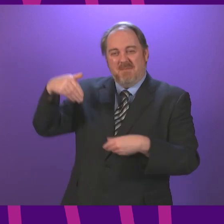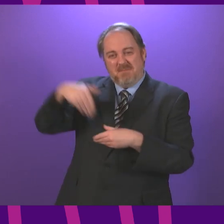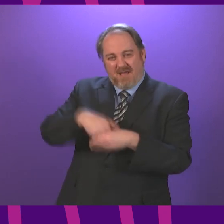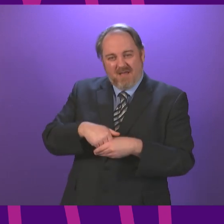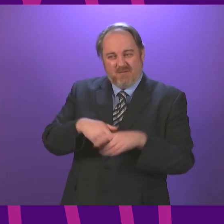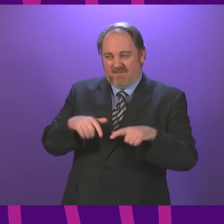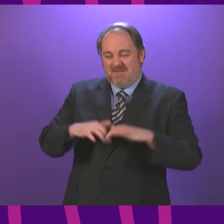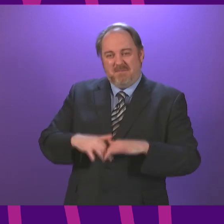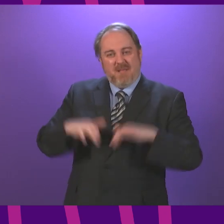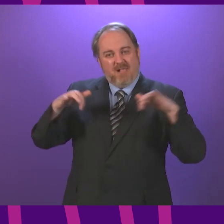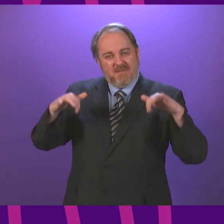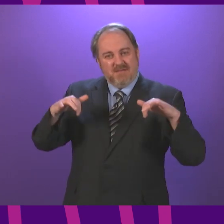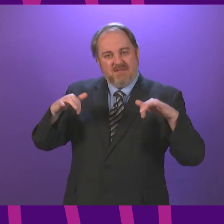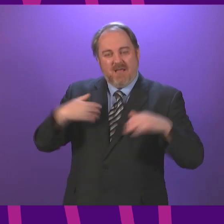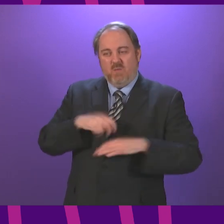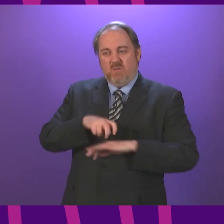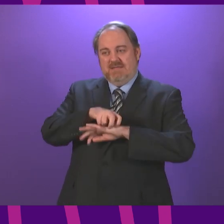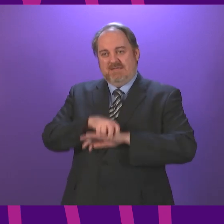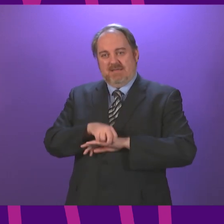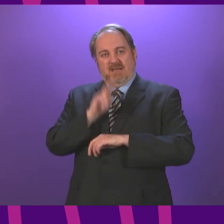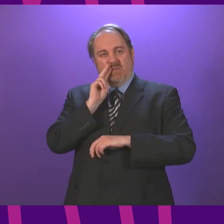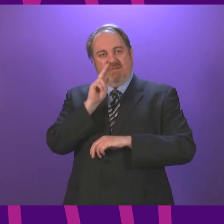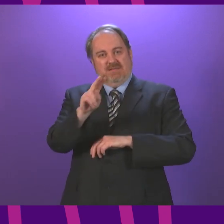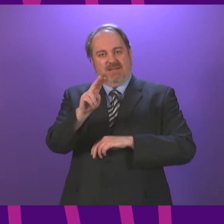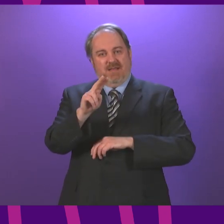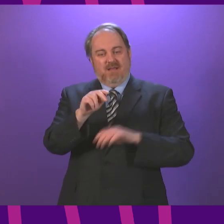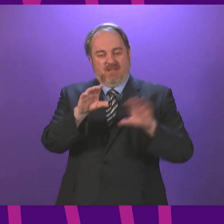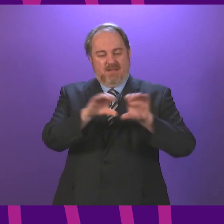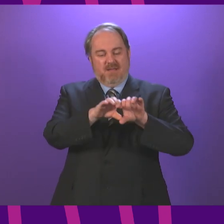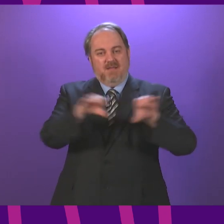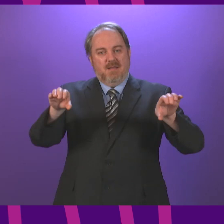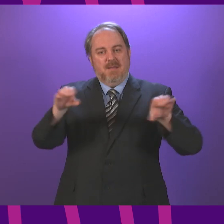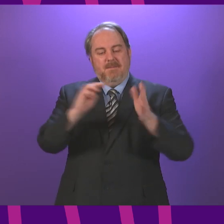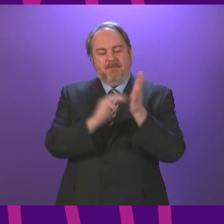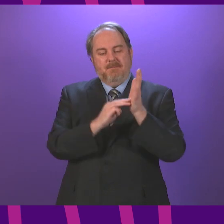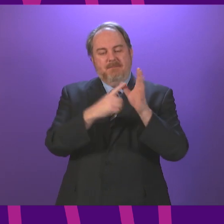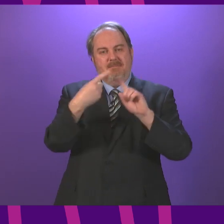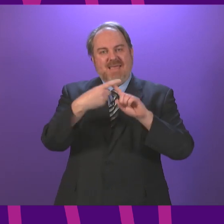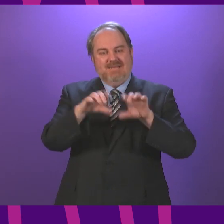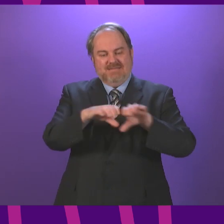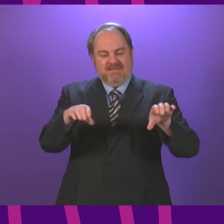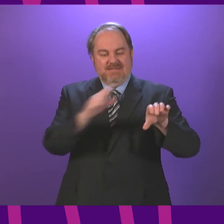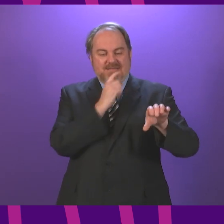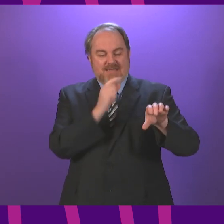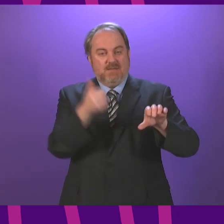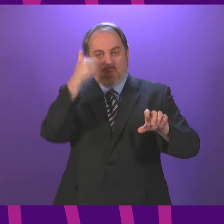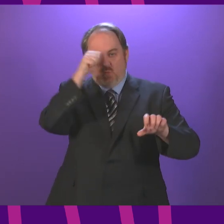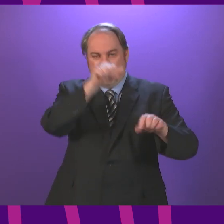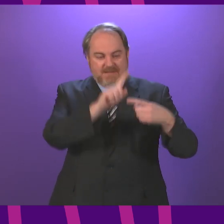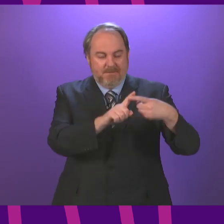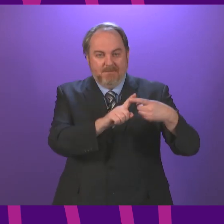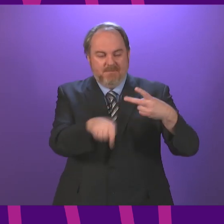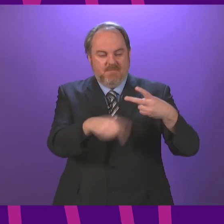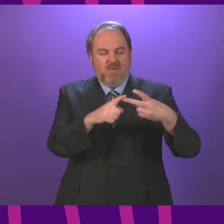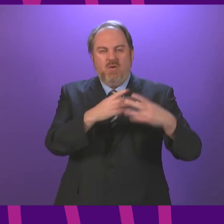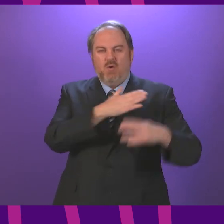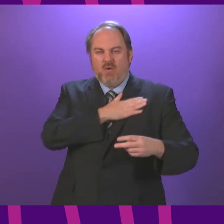and we sit in front of that mace inscribed with the ideals of this parliament. Wisdom, compassion,